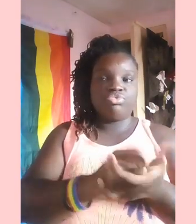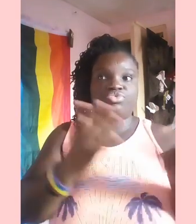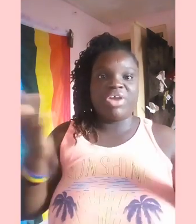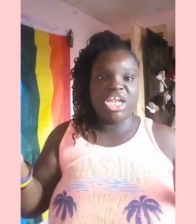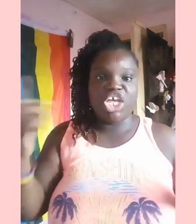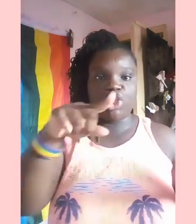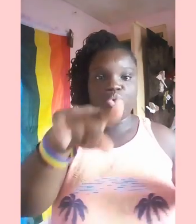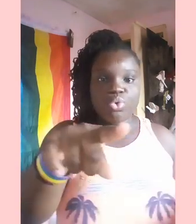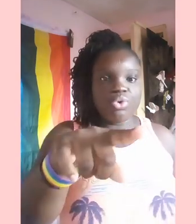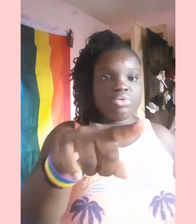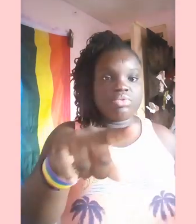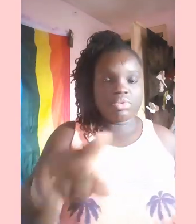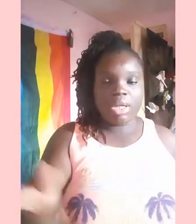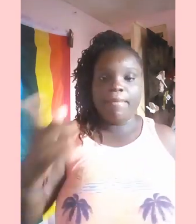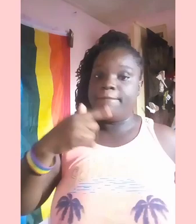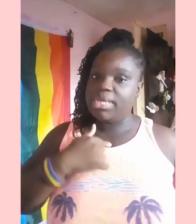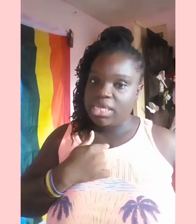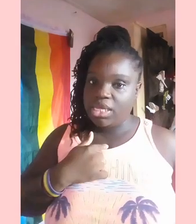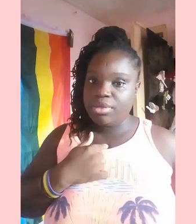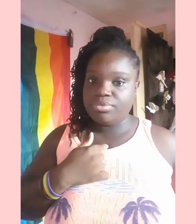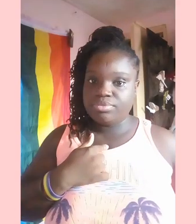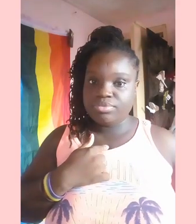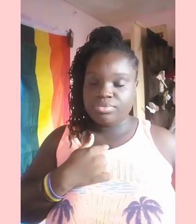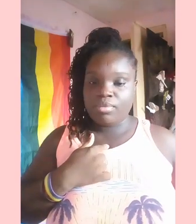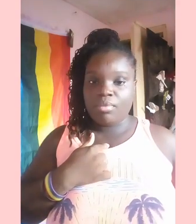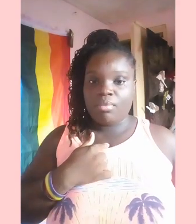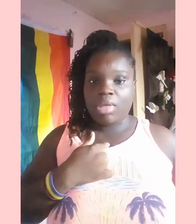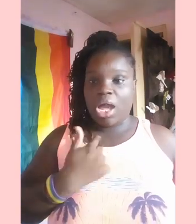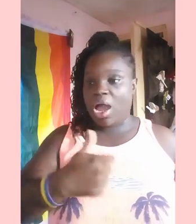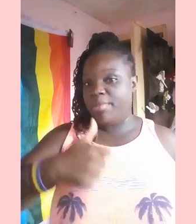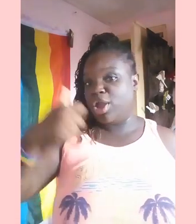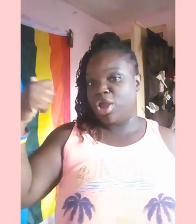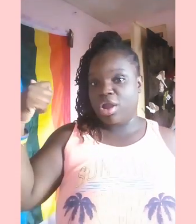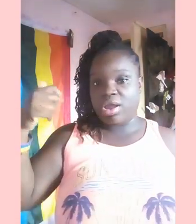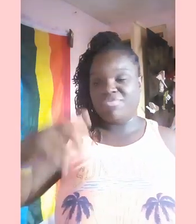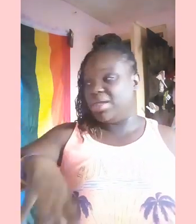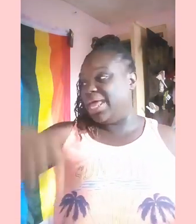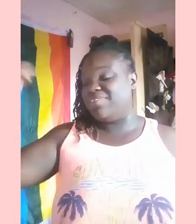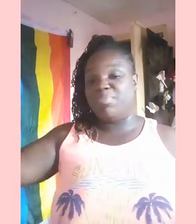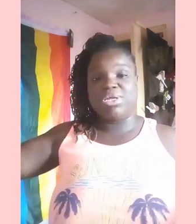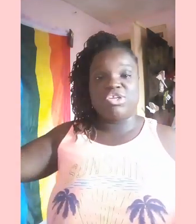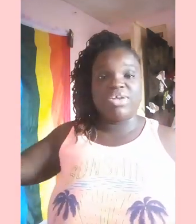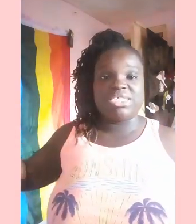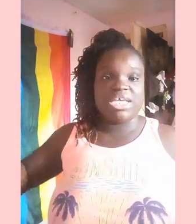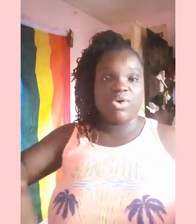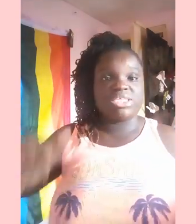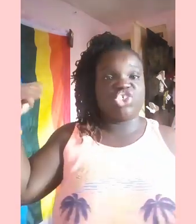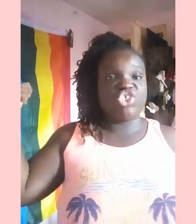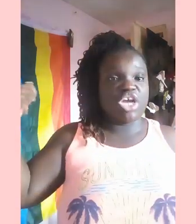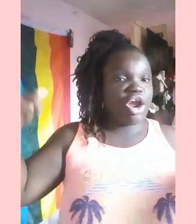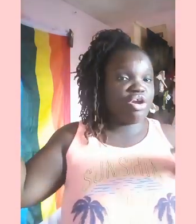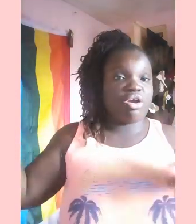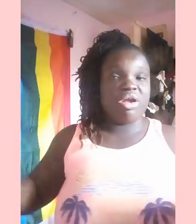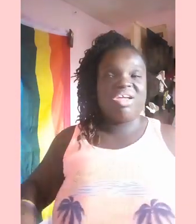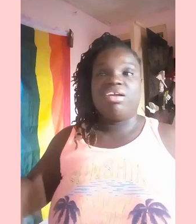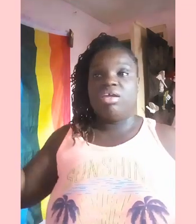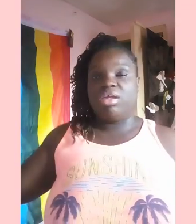The regular you, me, her, if like if the person over there say wants a she or her,